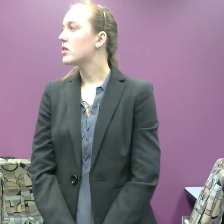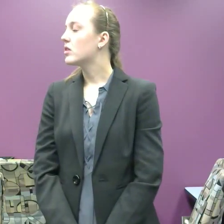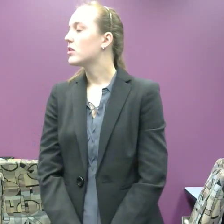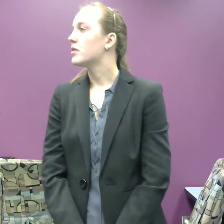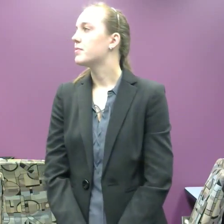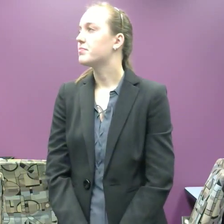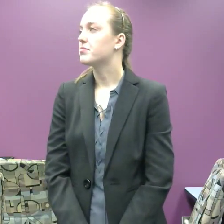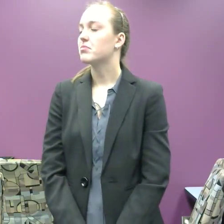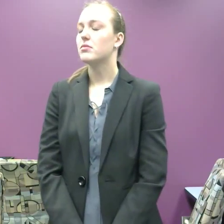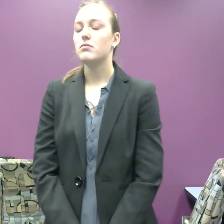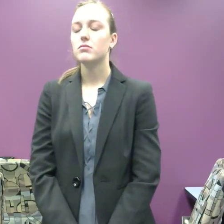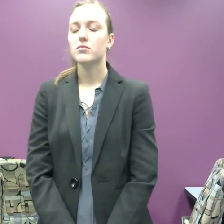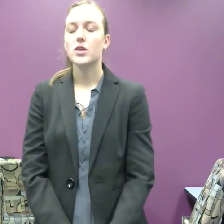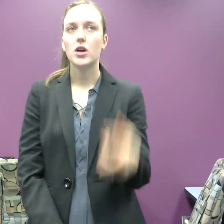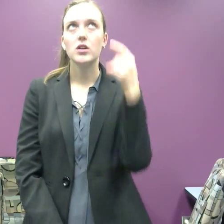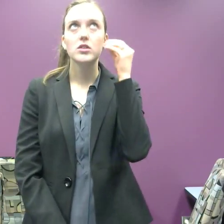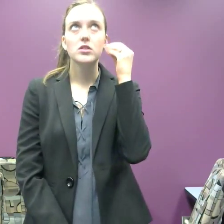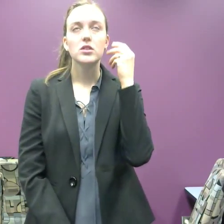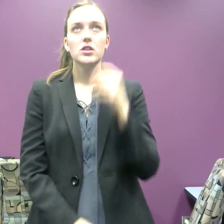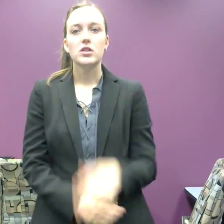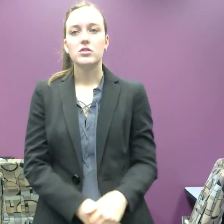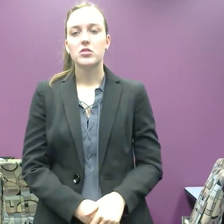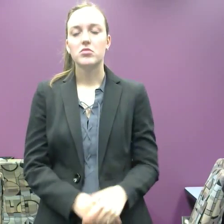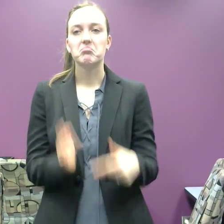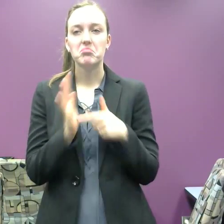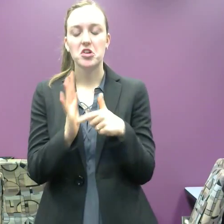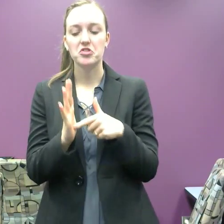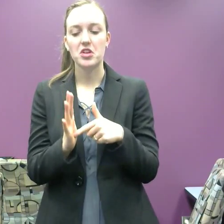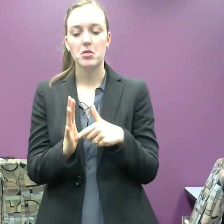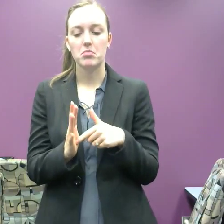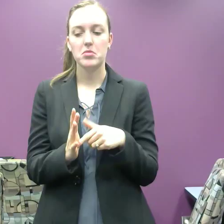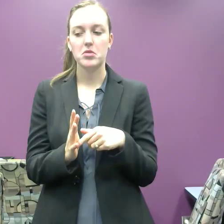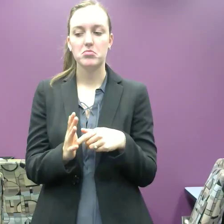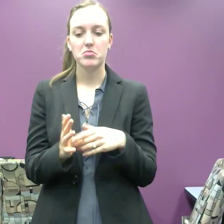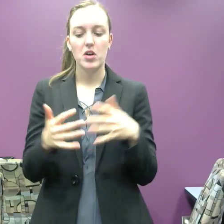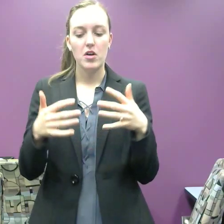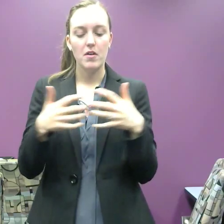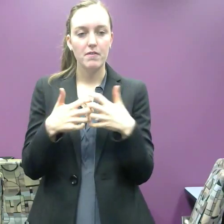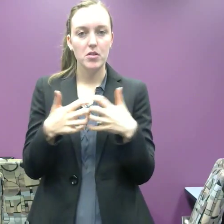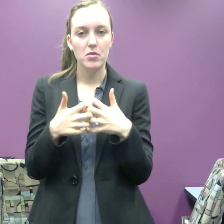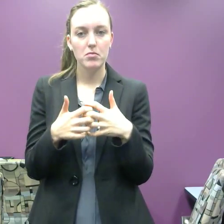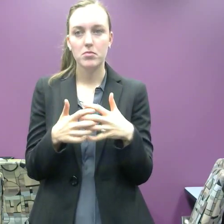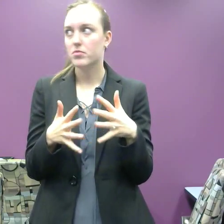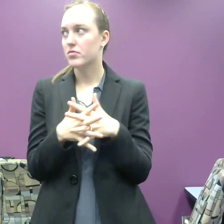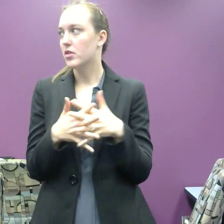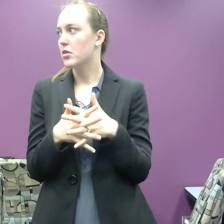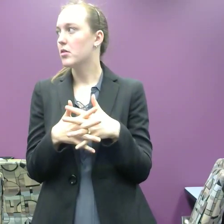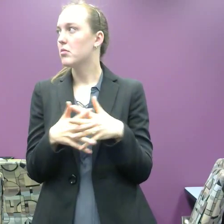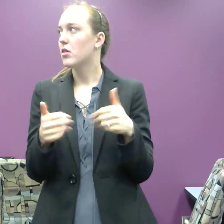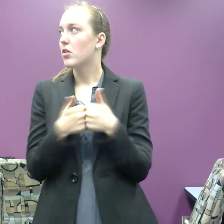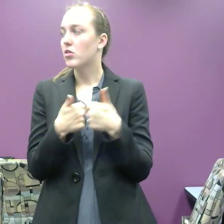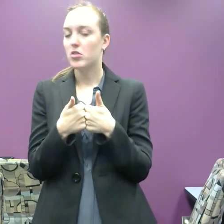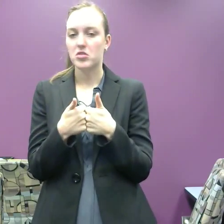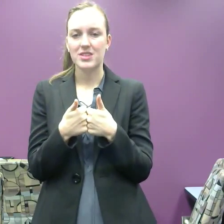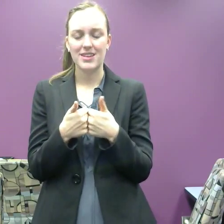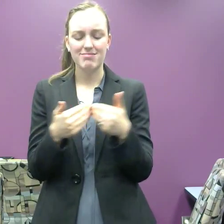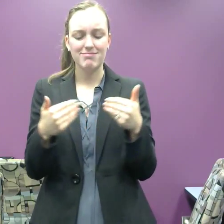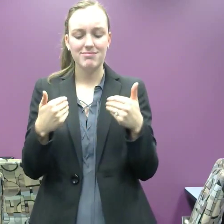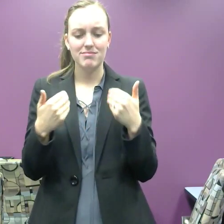Suppose we're in a football game and we have a 6-yard loss. How do you record that kind of a